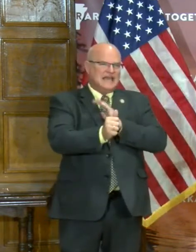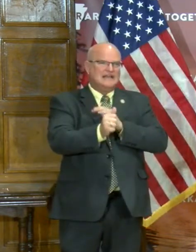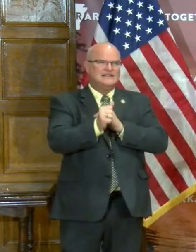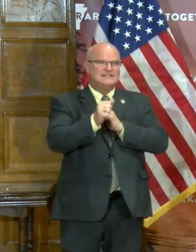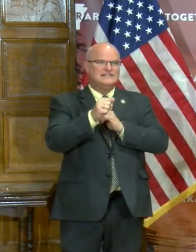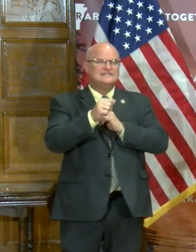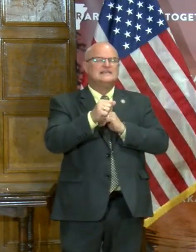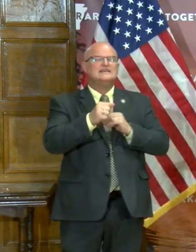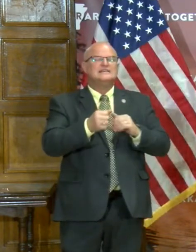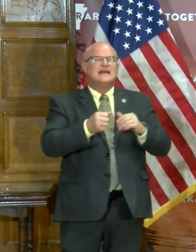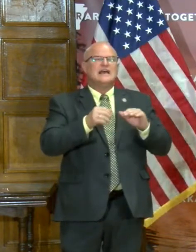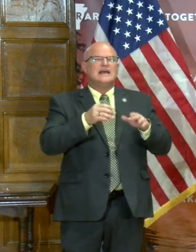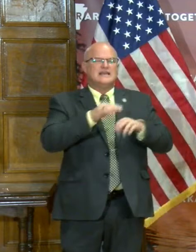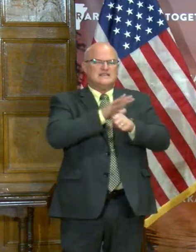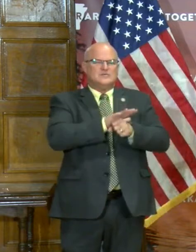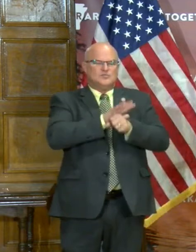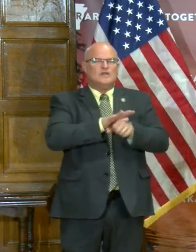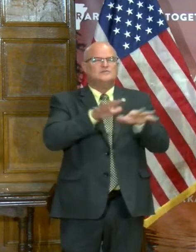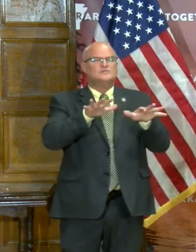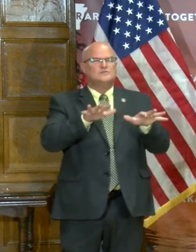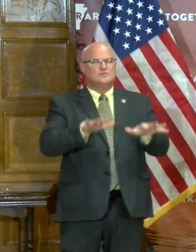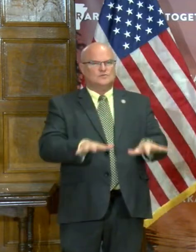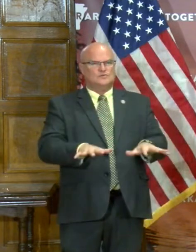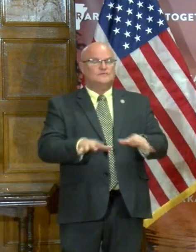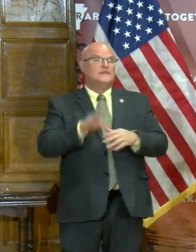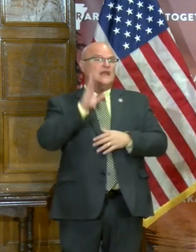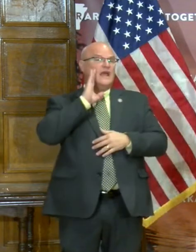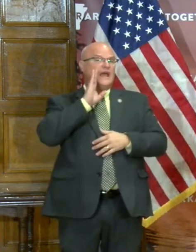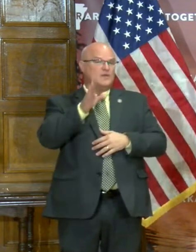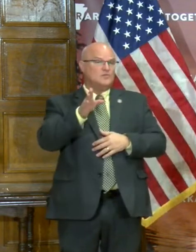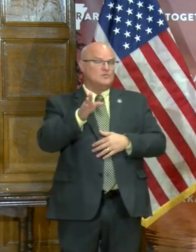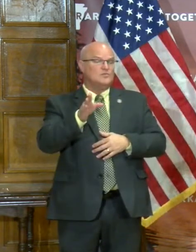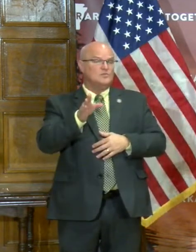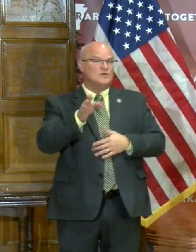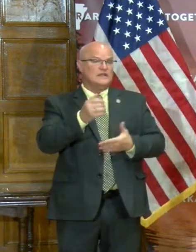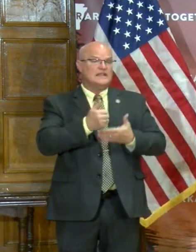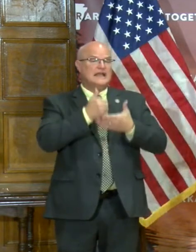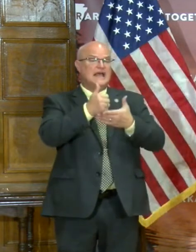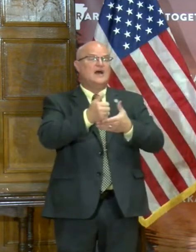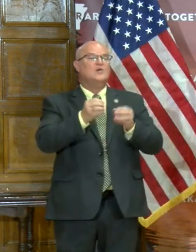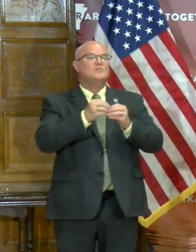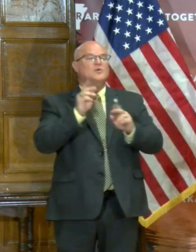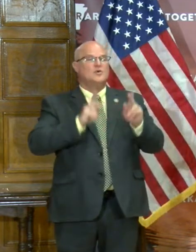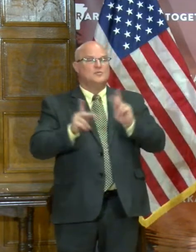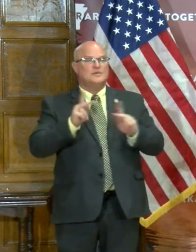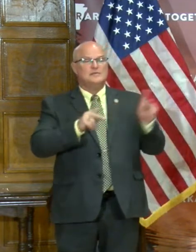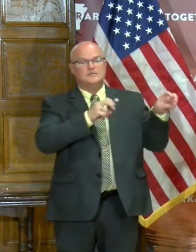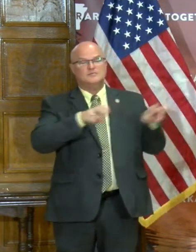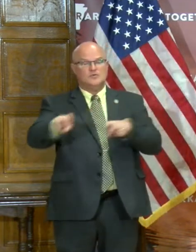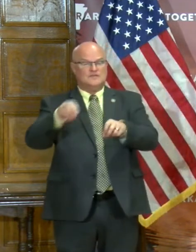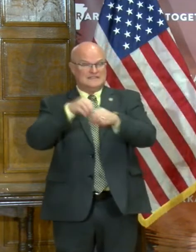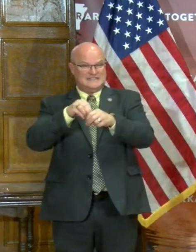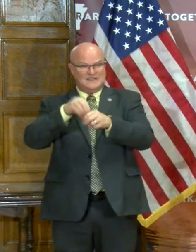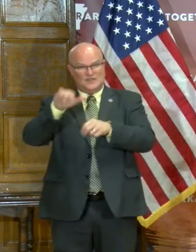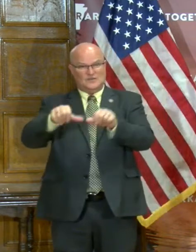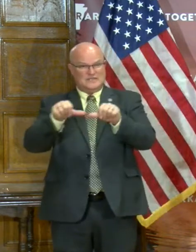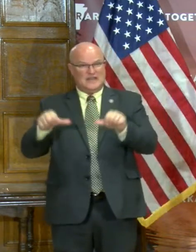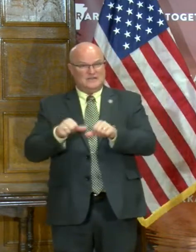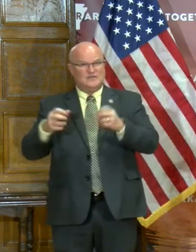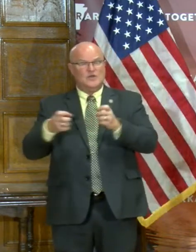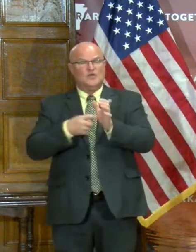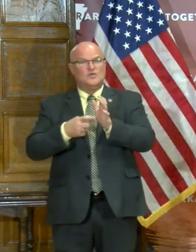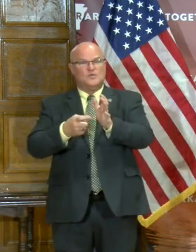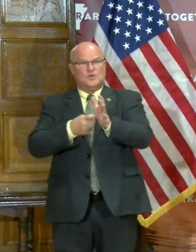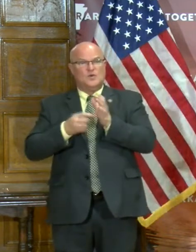relieve some pressure on the system, and will ultimately help others to be able to move into those areas that require